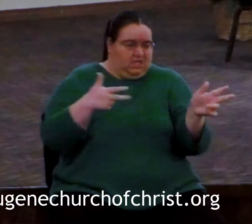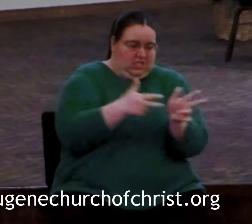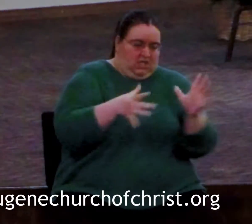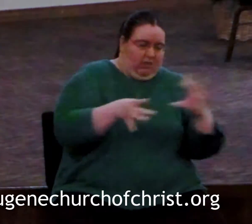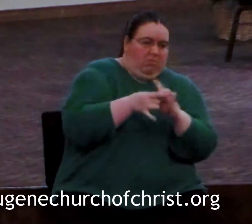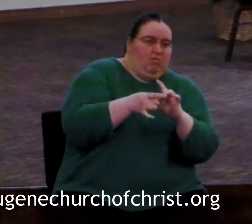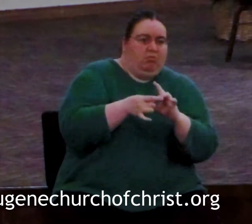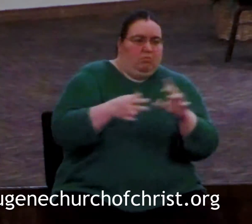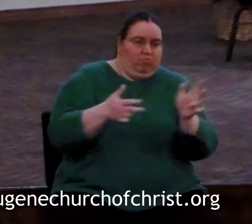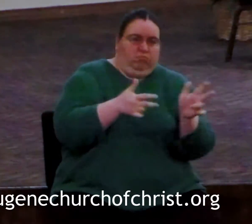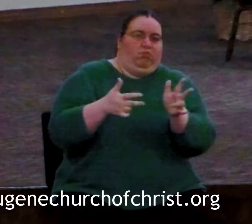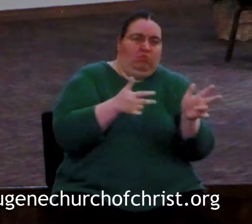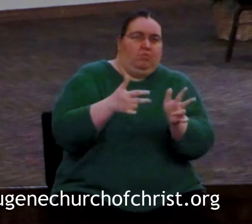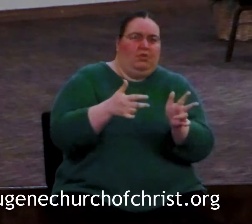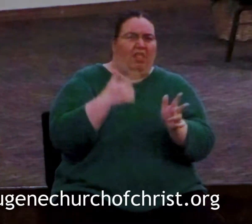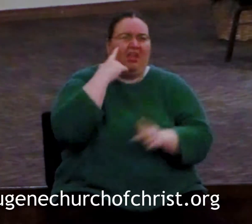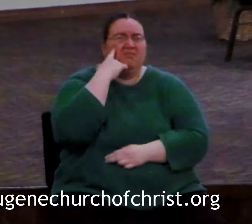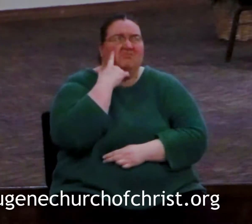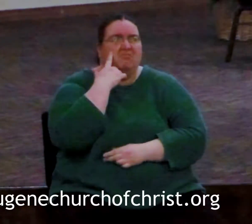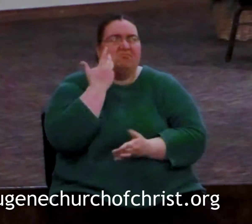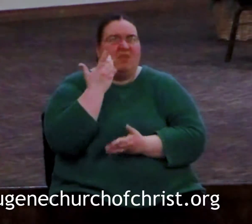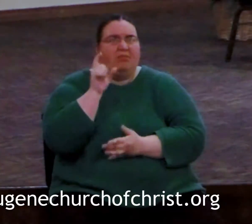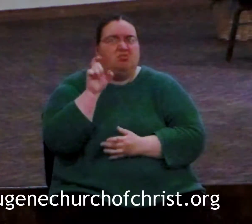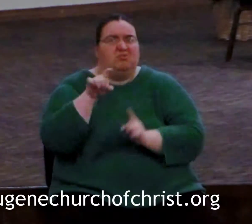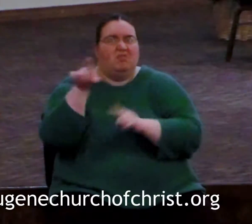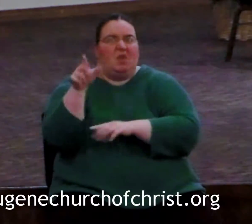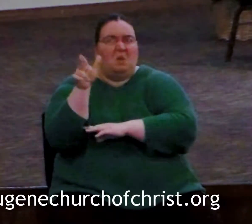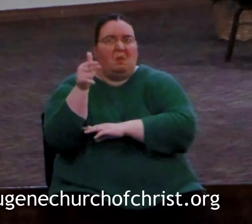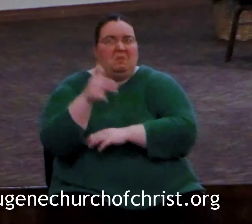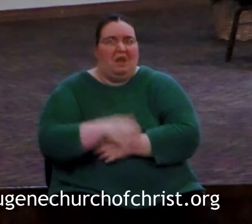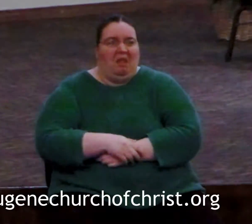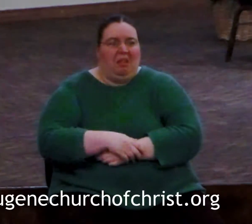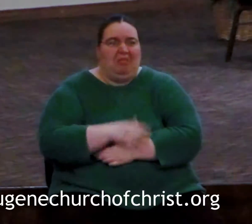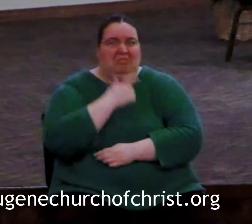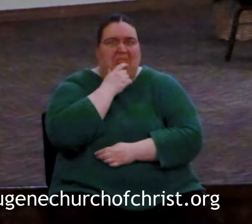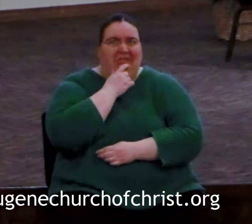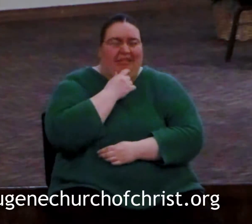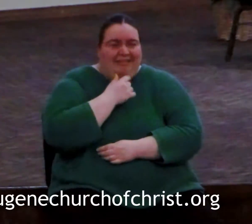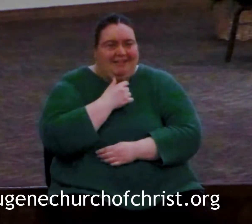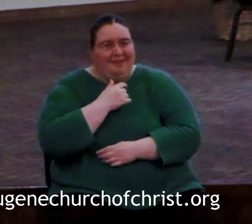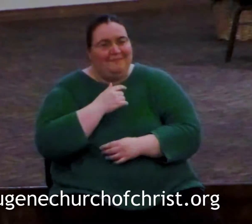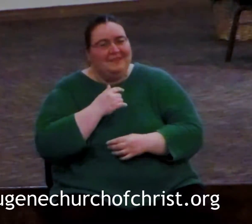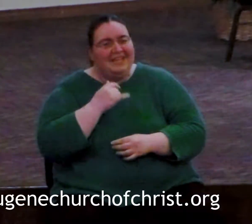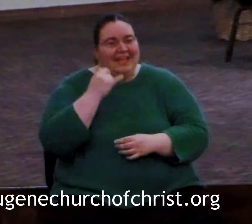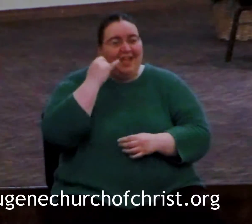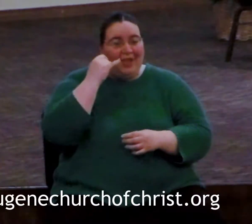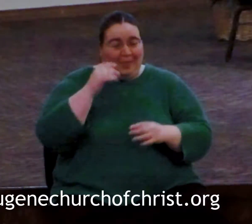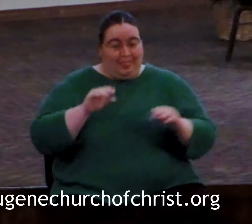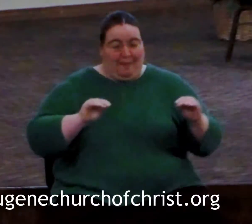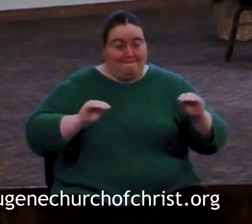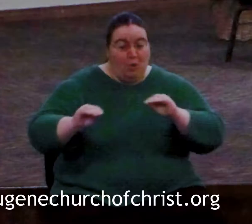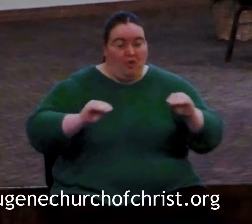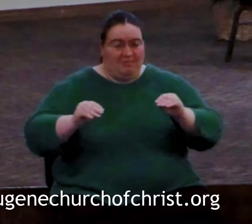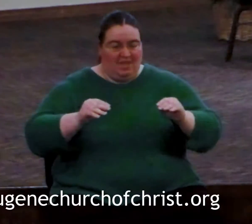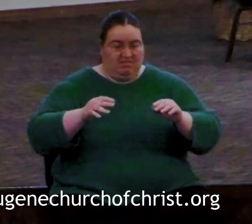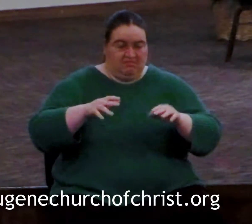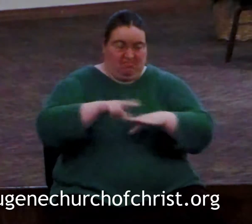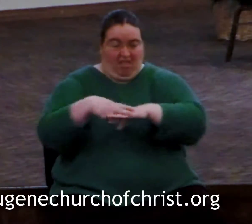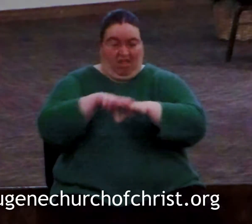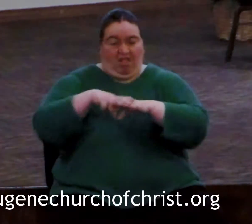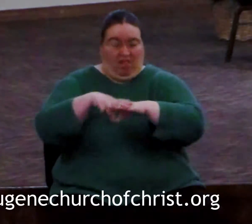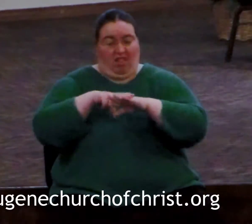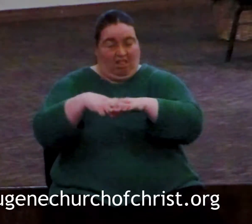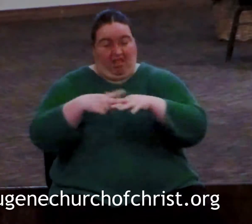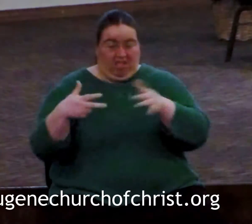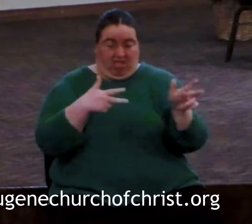I don't sleep through a lot of giant movement. And my wife will tell you I sleep through pretty much everything else. But when there's movement like that, it's not something I could sleep through. And